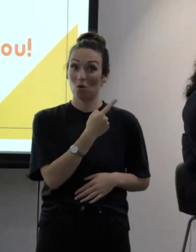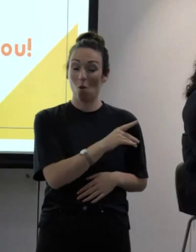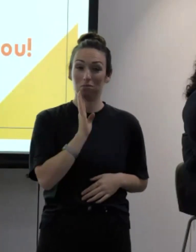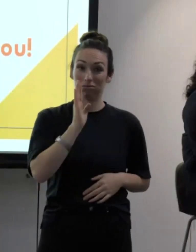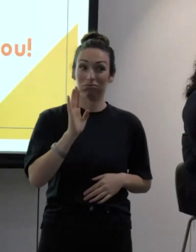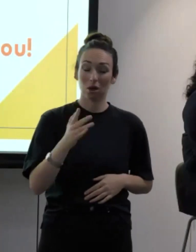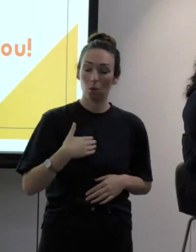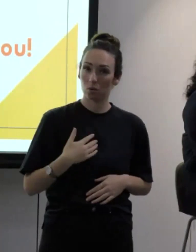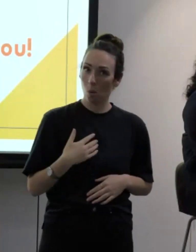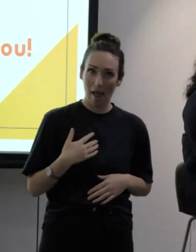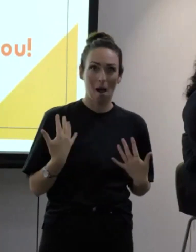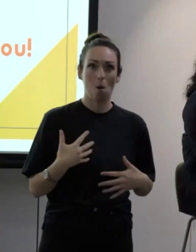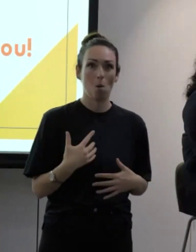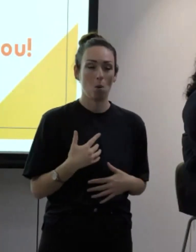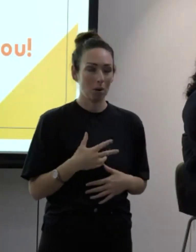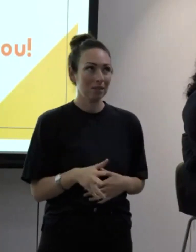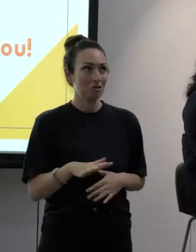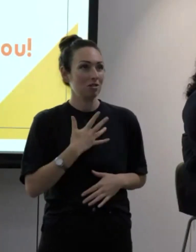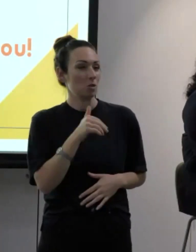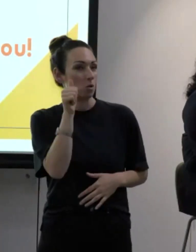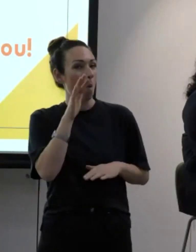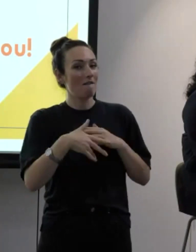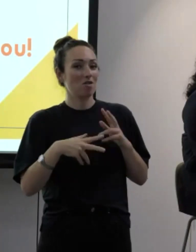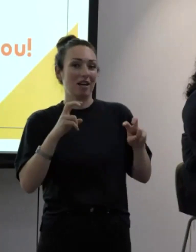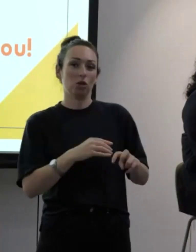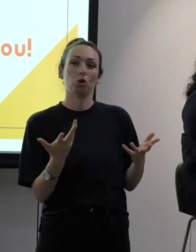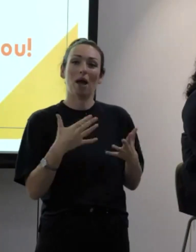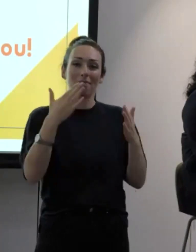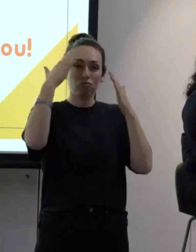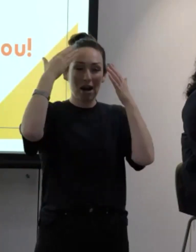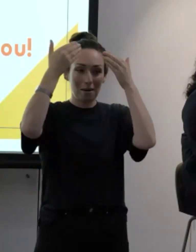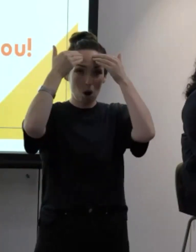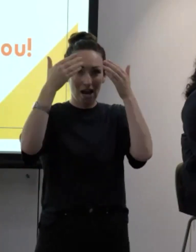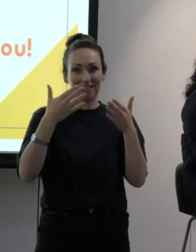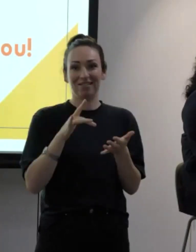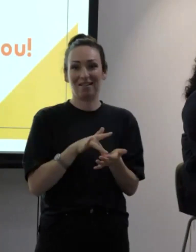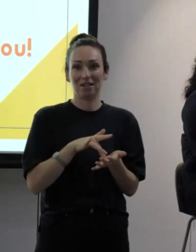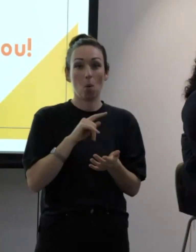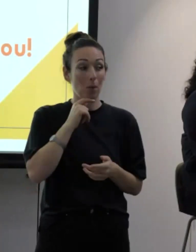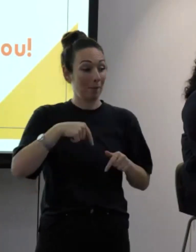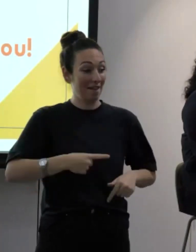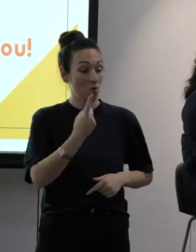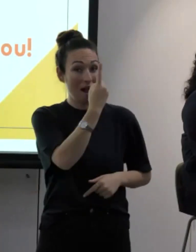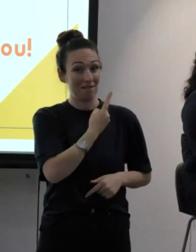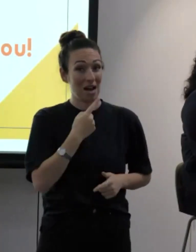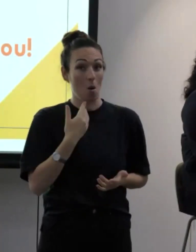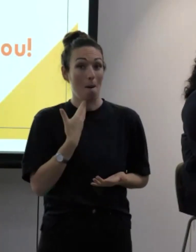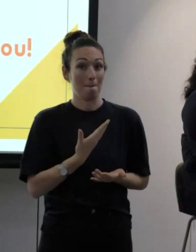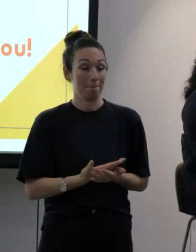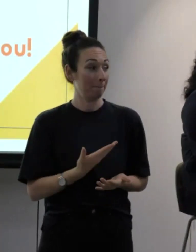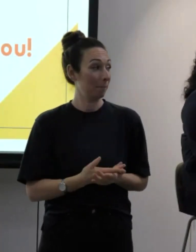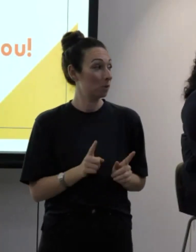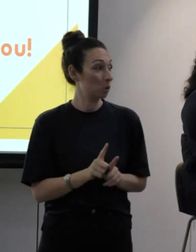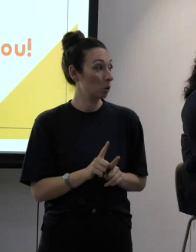amazing to hear about the research that's going on at the Brain and Mind Centre. So we will be sticking around for another half hour. If you'd like to stick